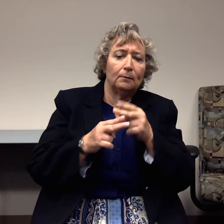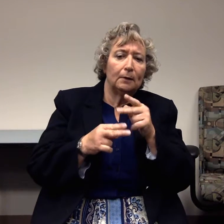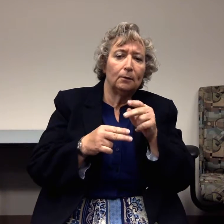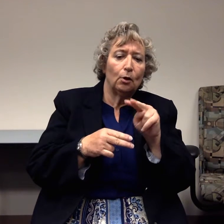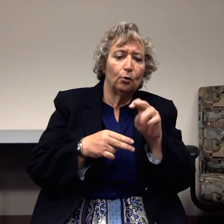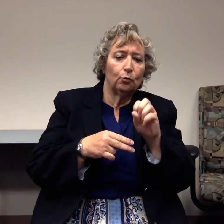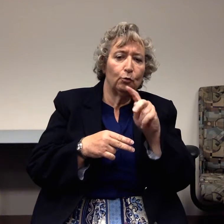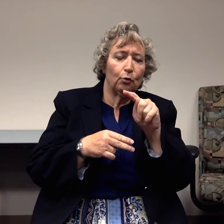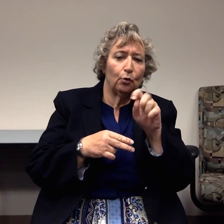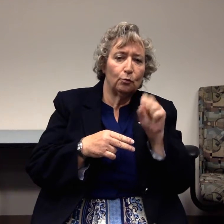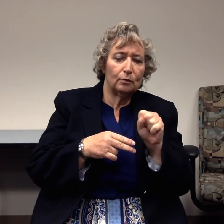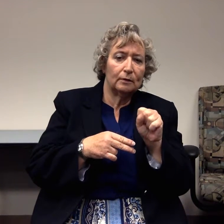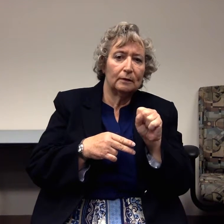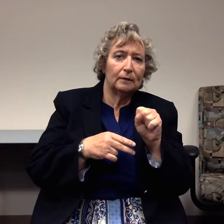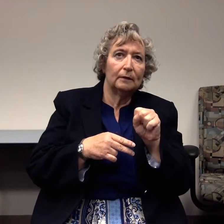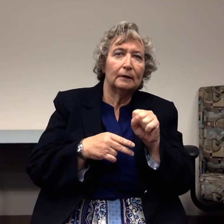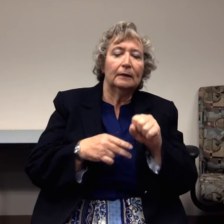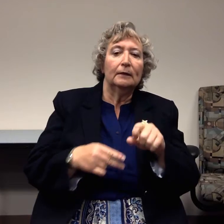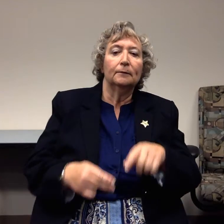You've already read 2, you can go on and start 3.